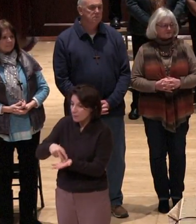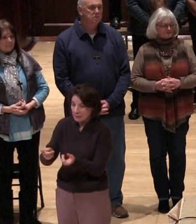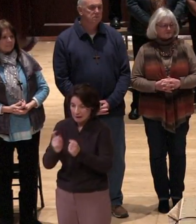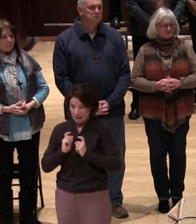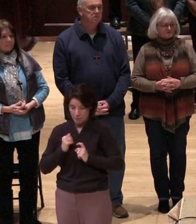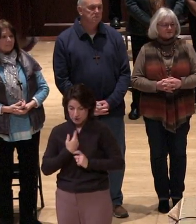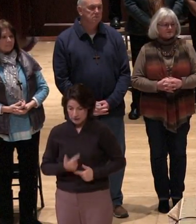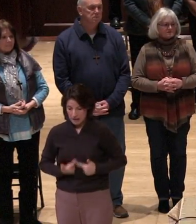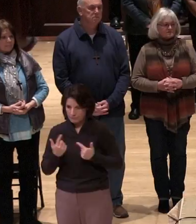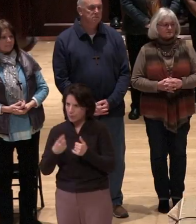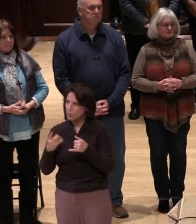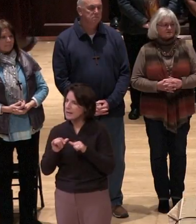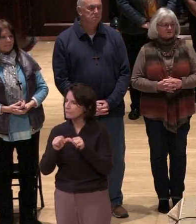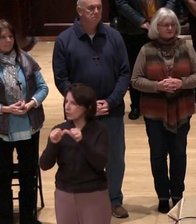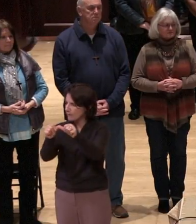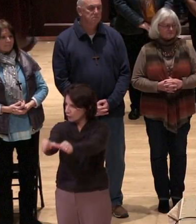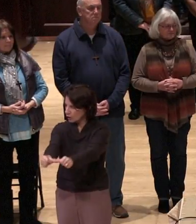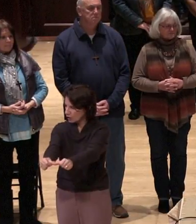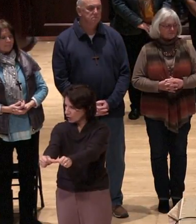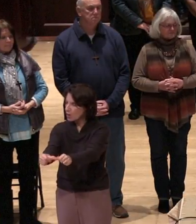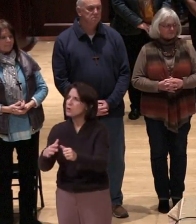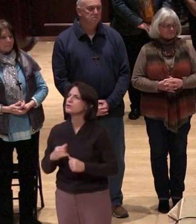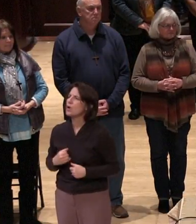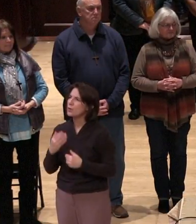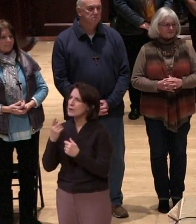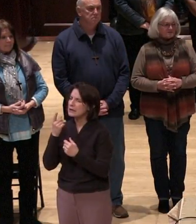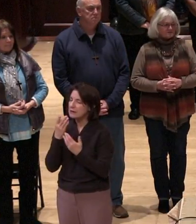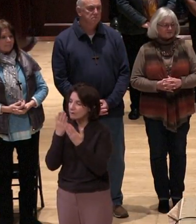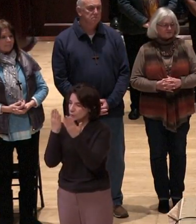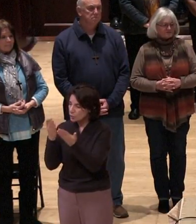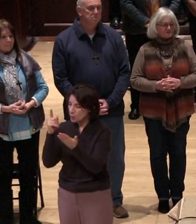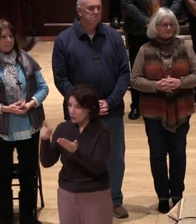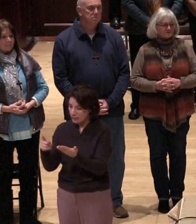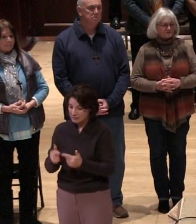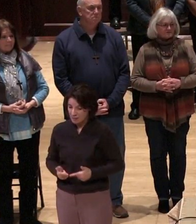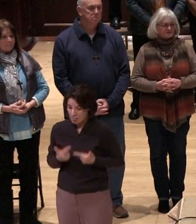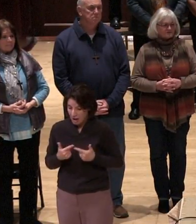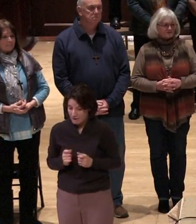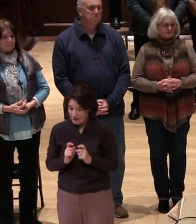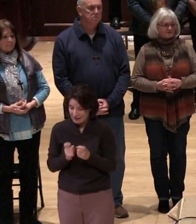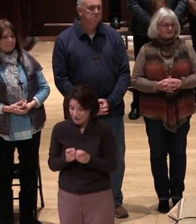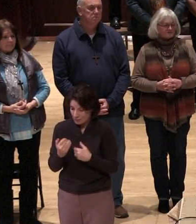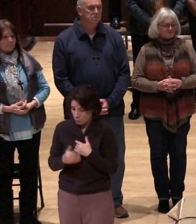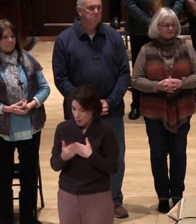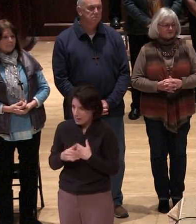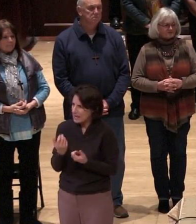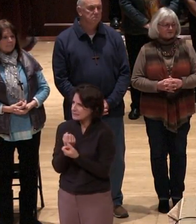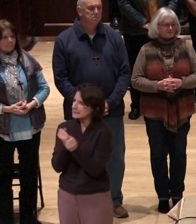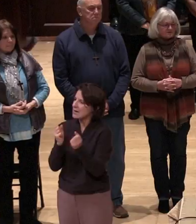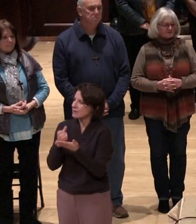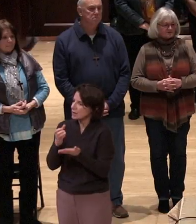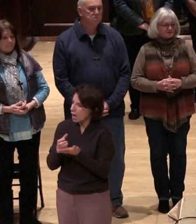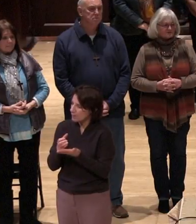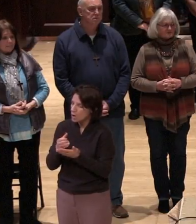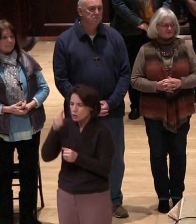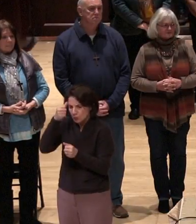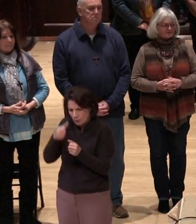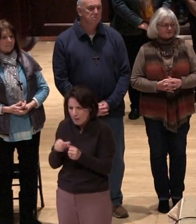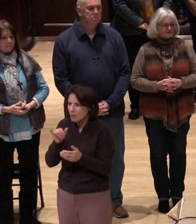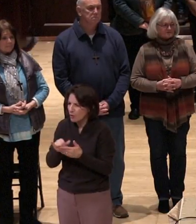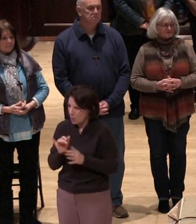forever. So we give you this life-giving bread and this saving cup today in memory of those acts of love. And we just thank